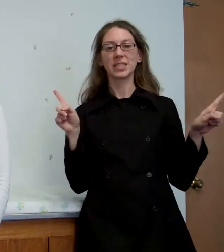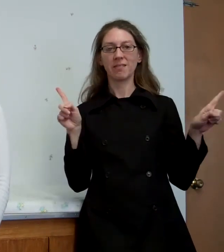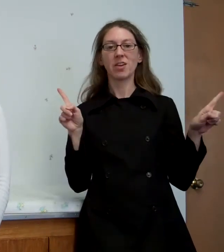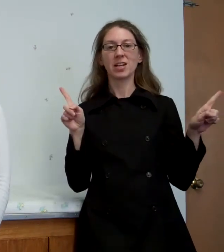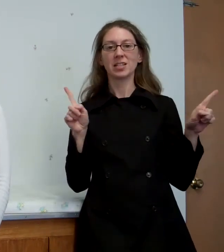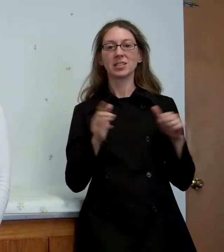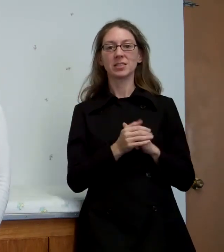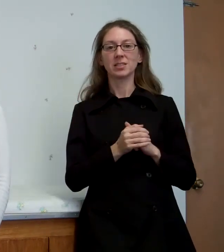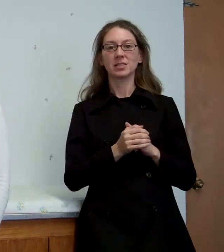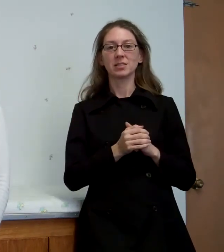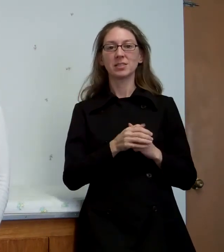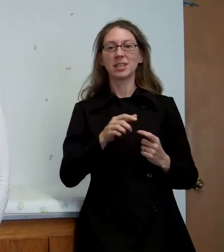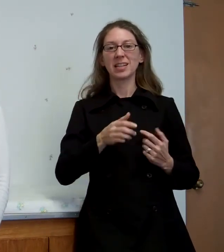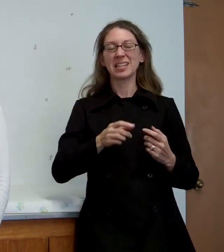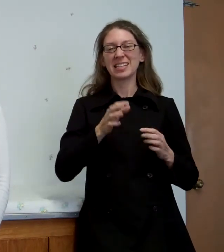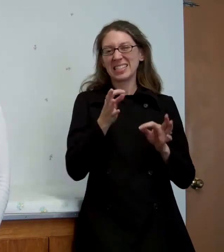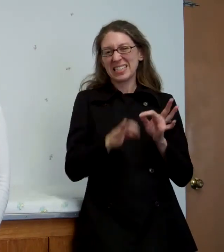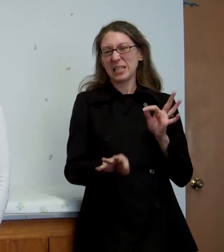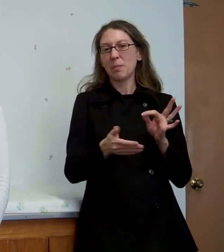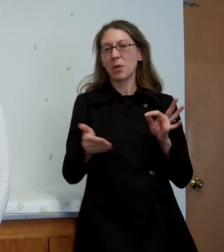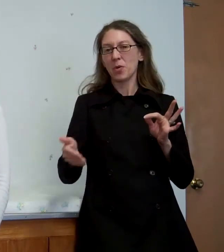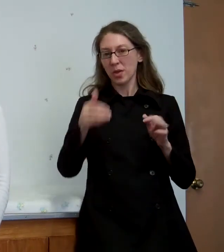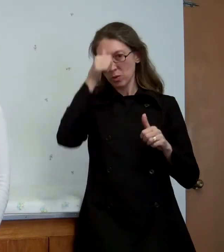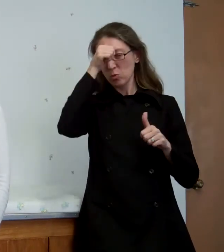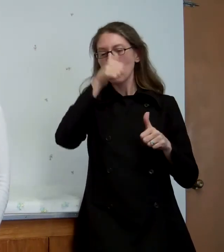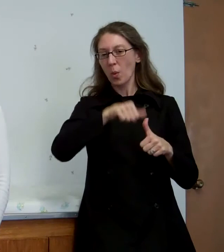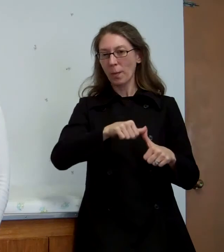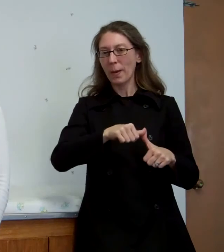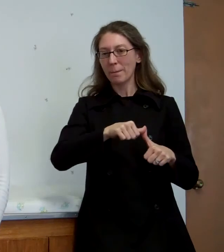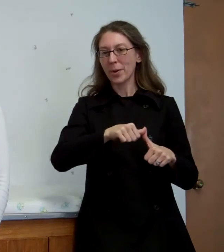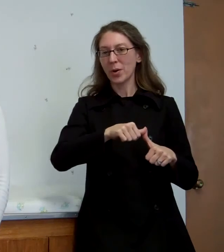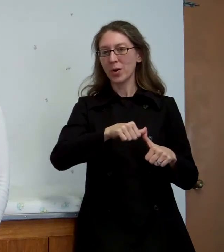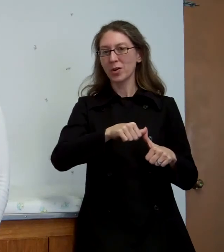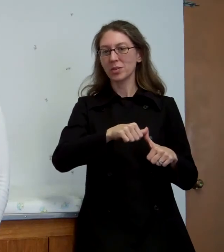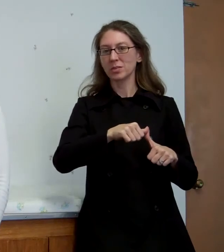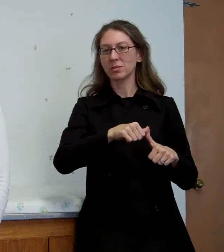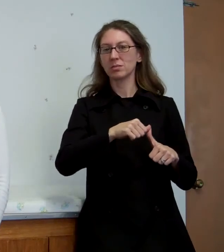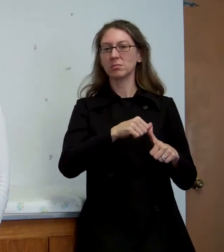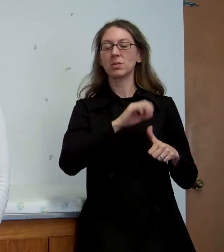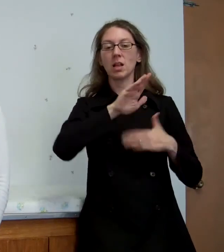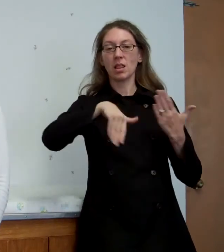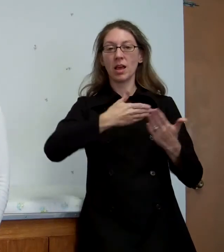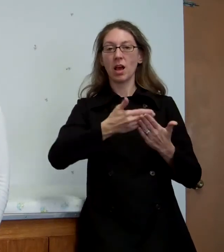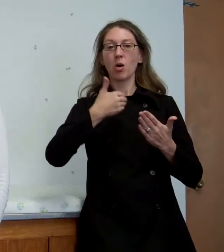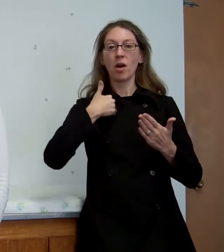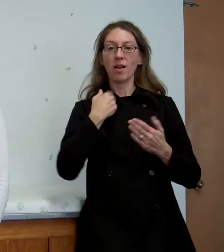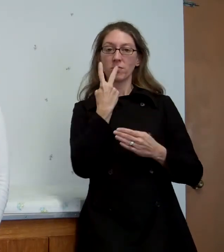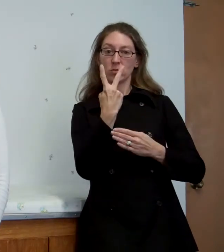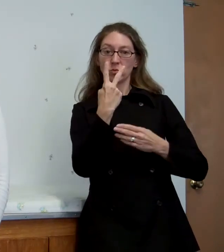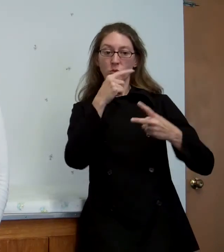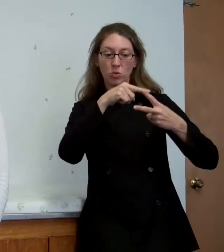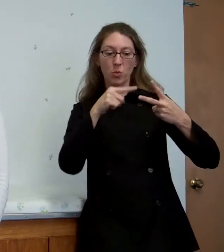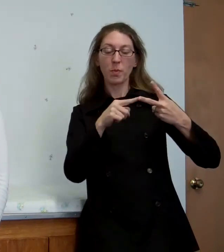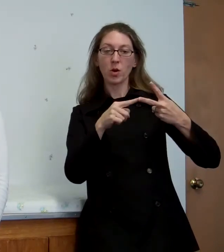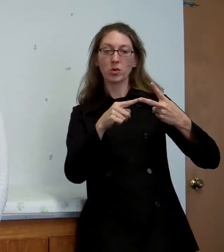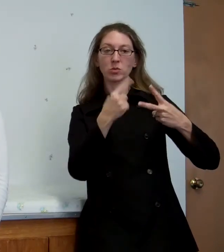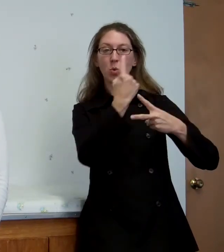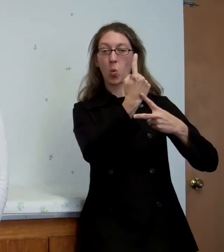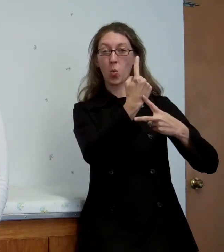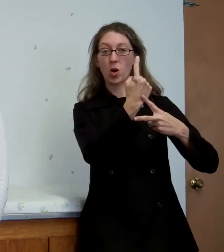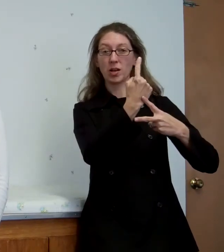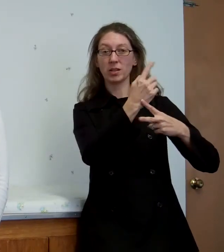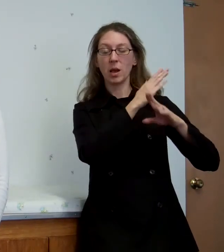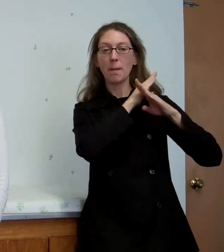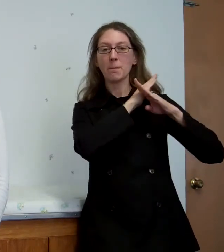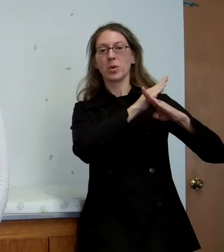A very simple thing to remember about cloth diapers is that they all have two parts: a waterproof